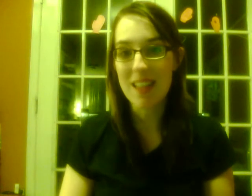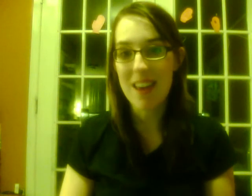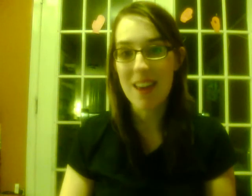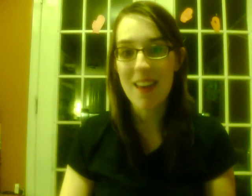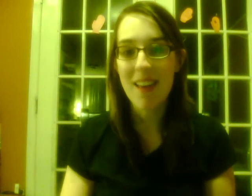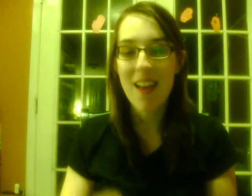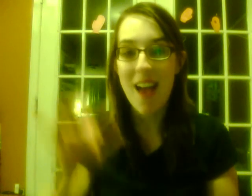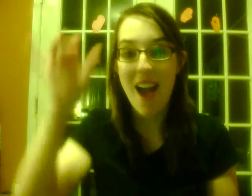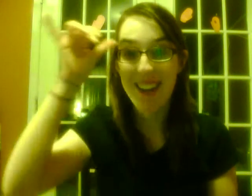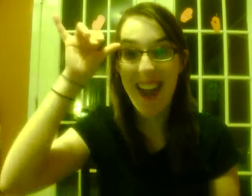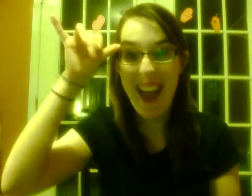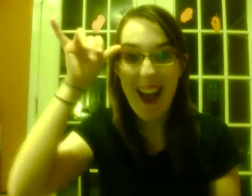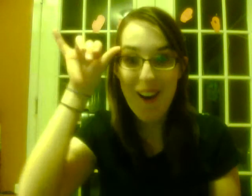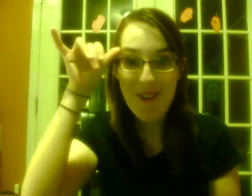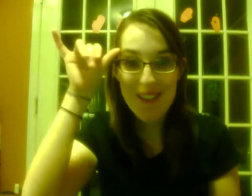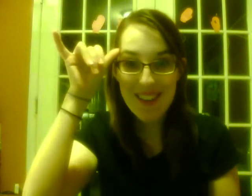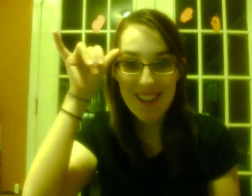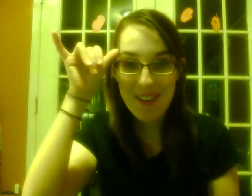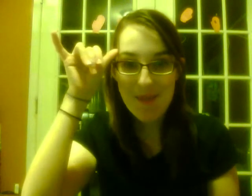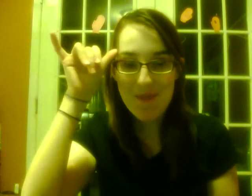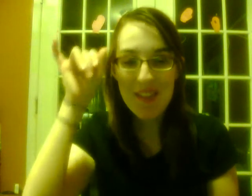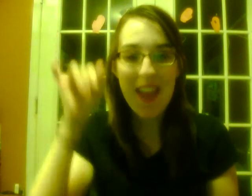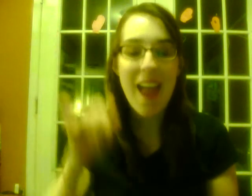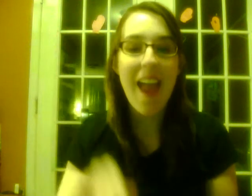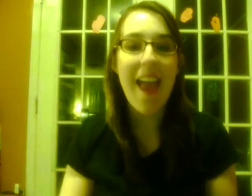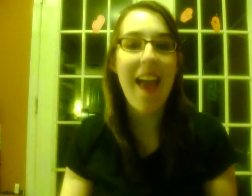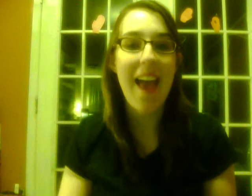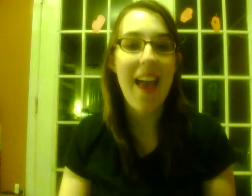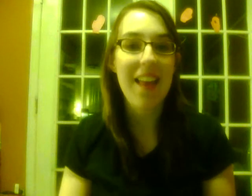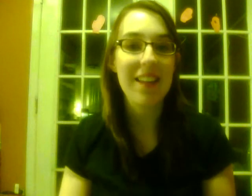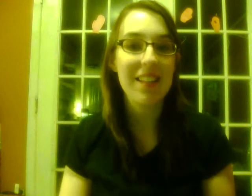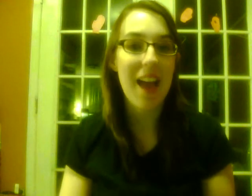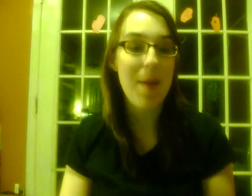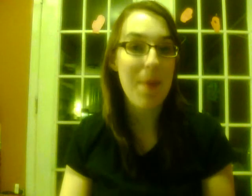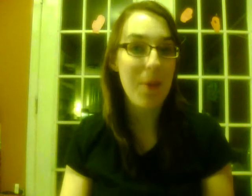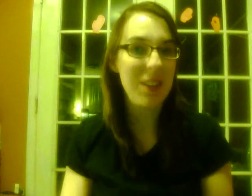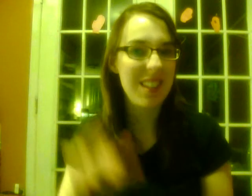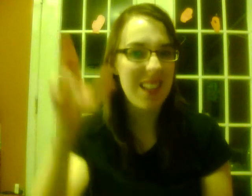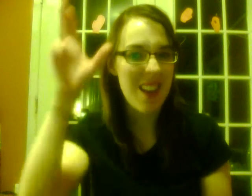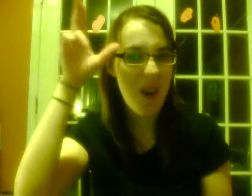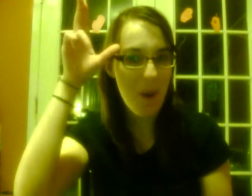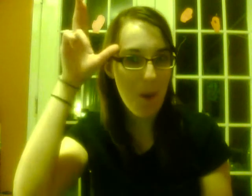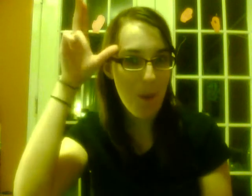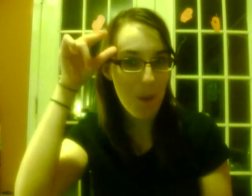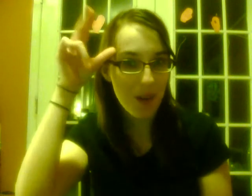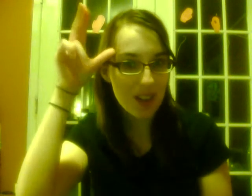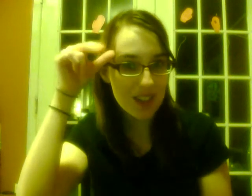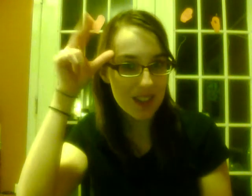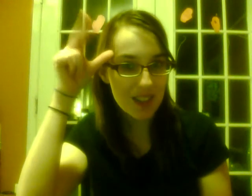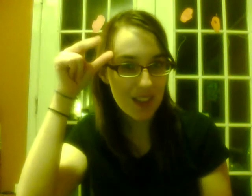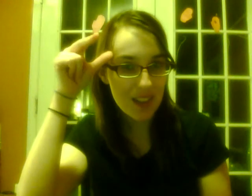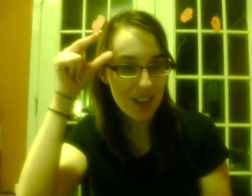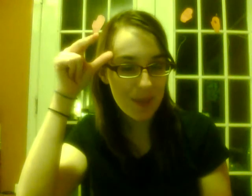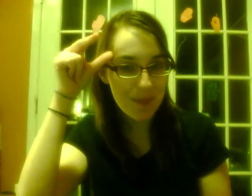see a cow, and I bet we'd see a horse.